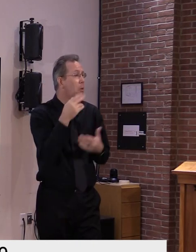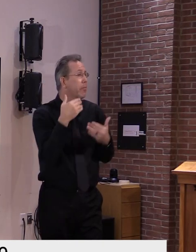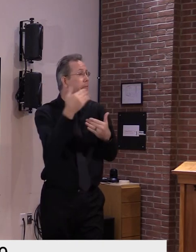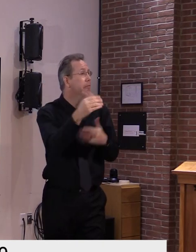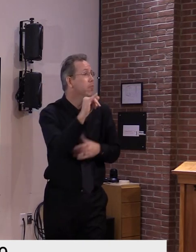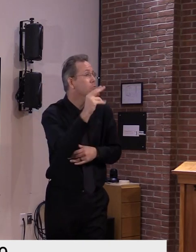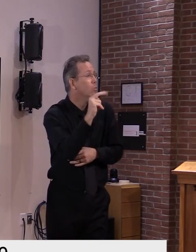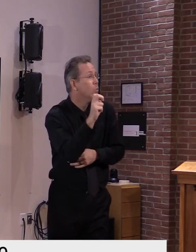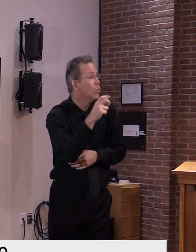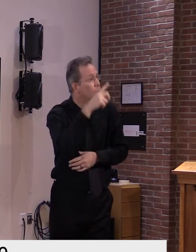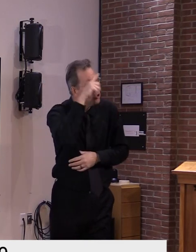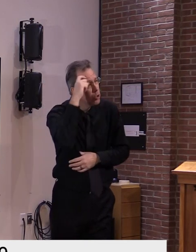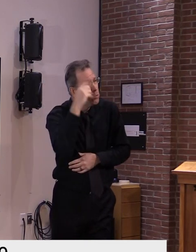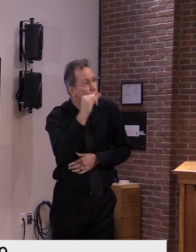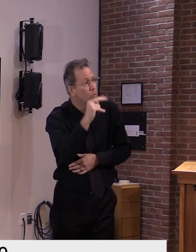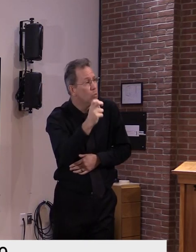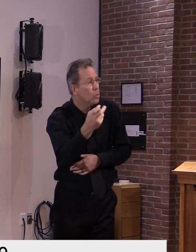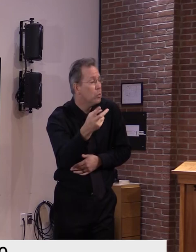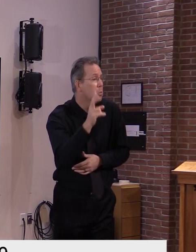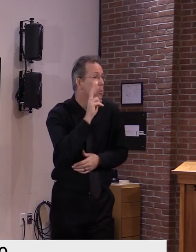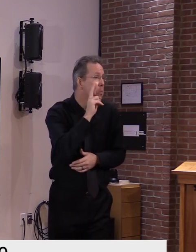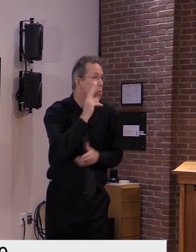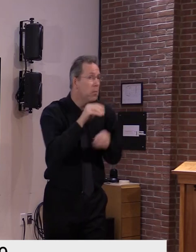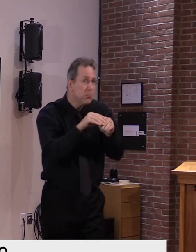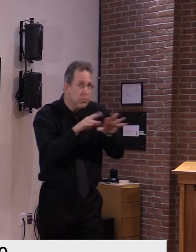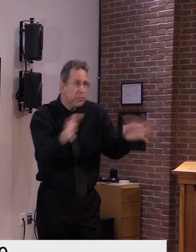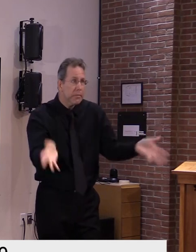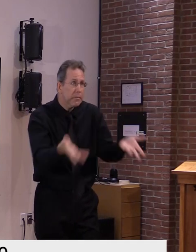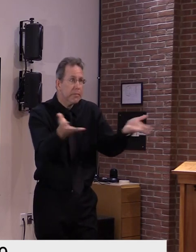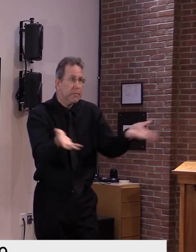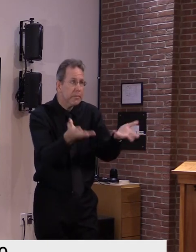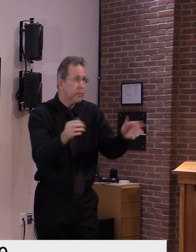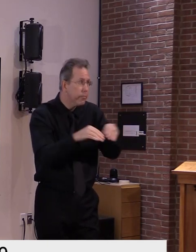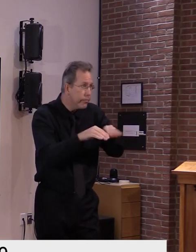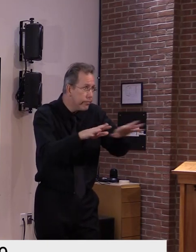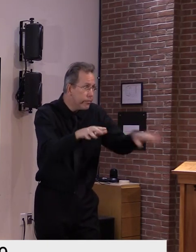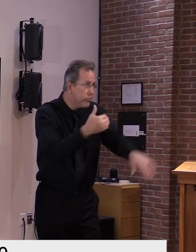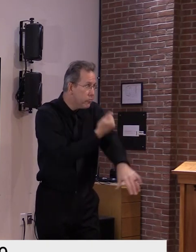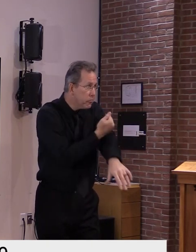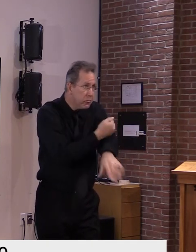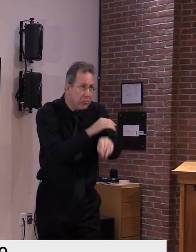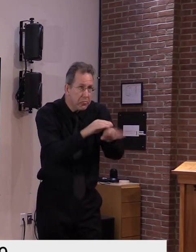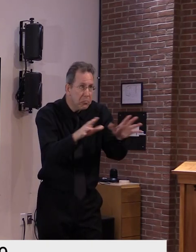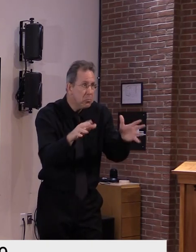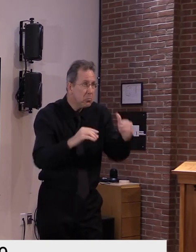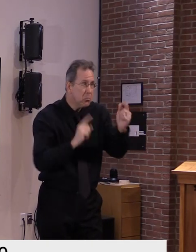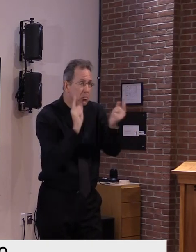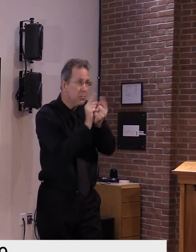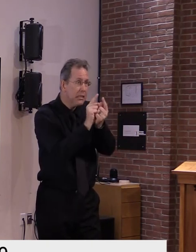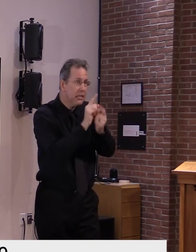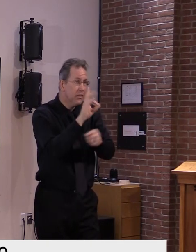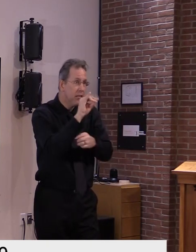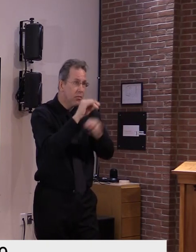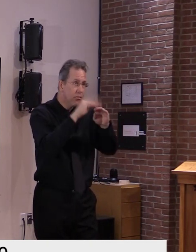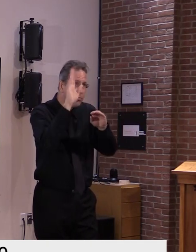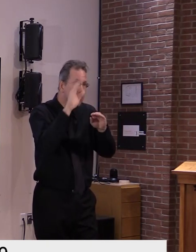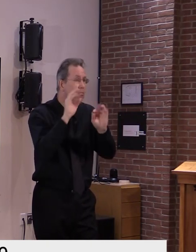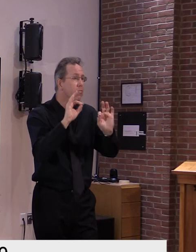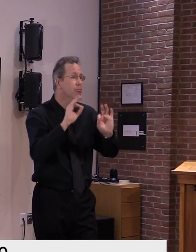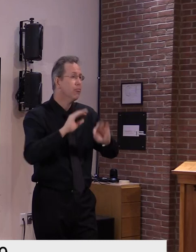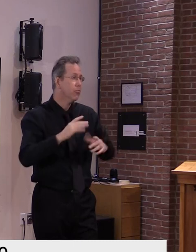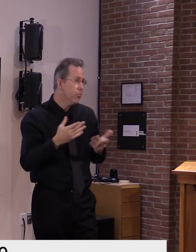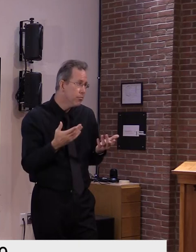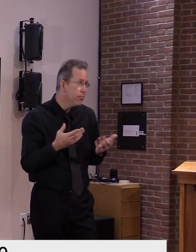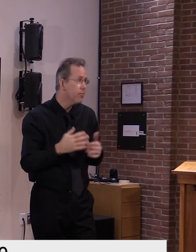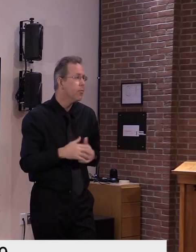to see that level in the community. I will say one thing, though, and this is important, and there's been a